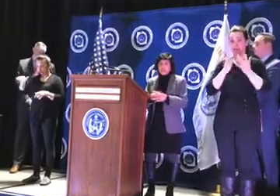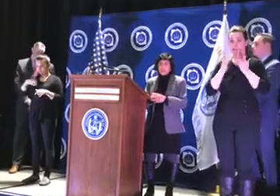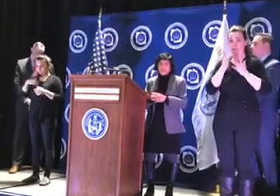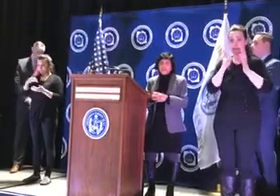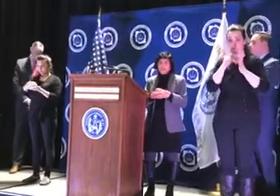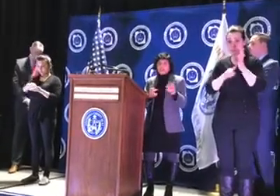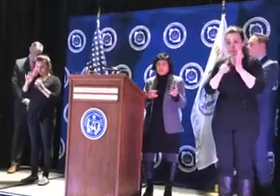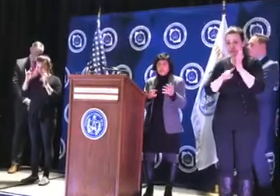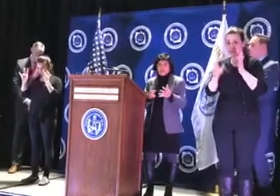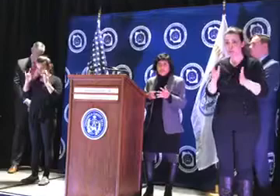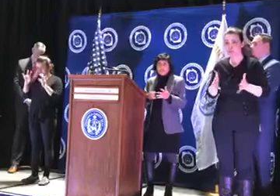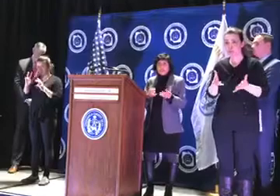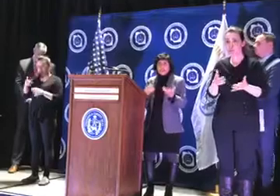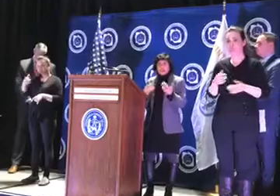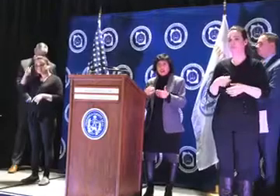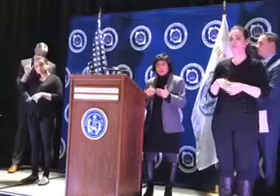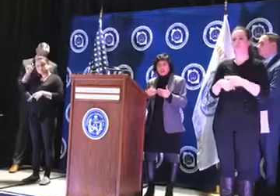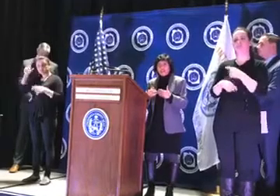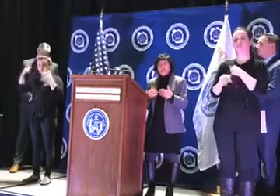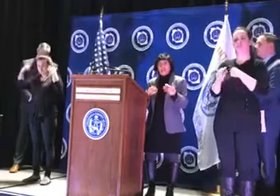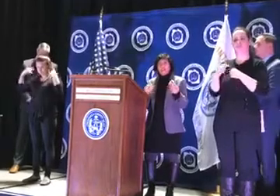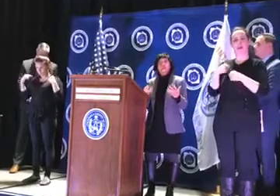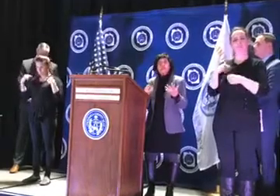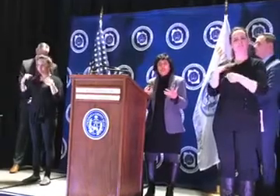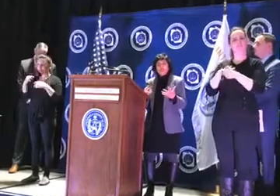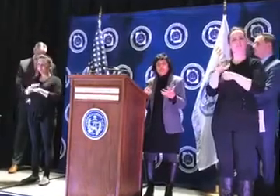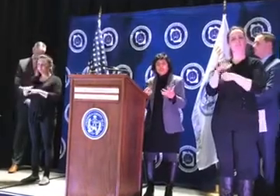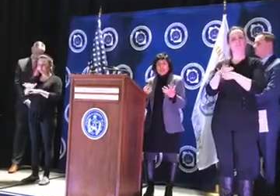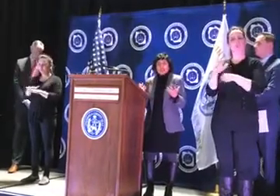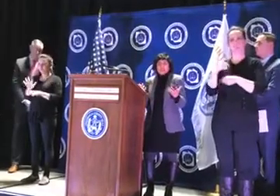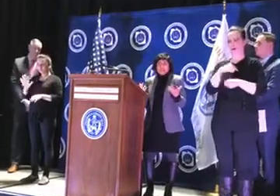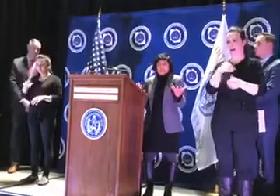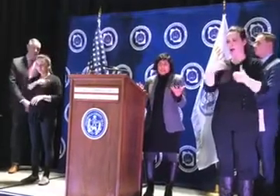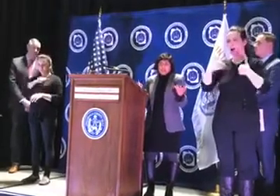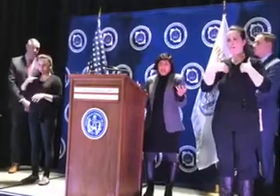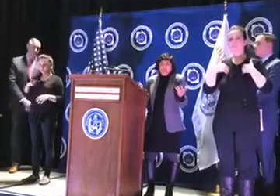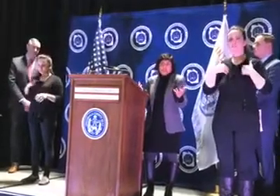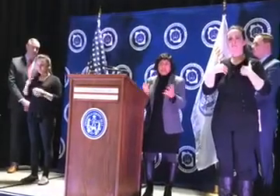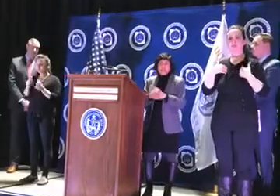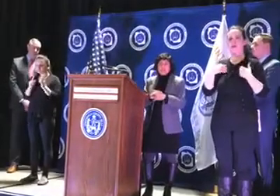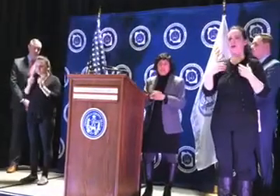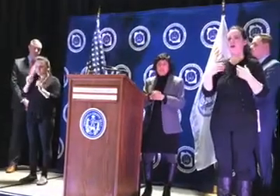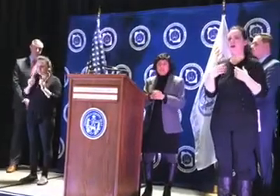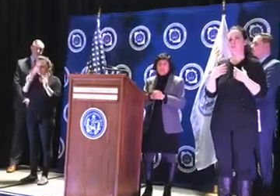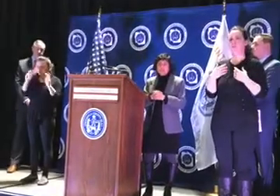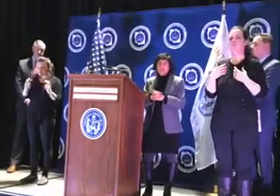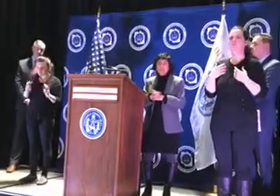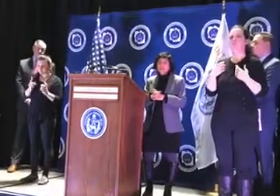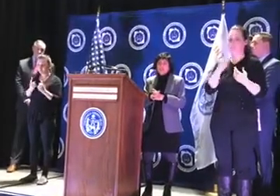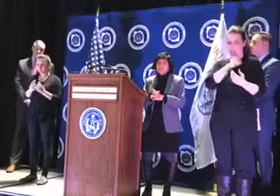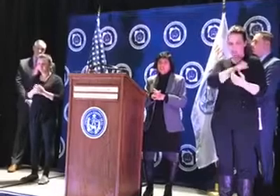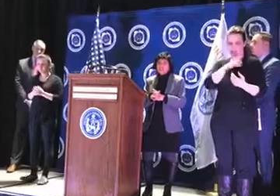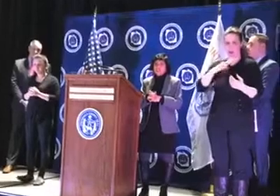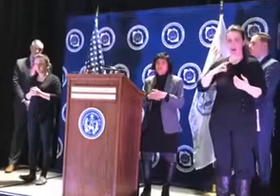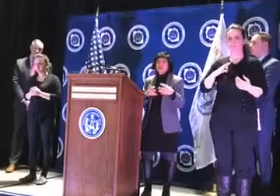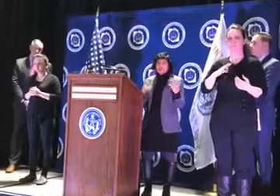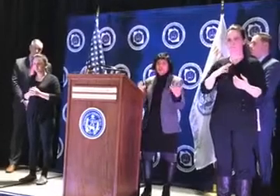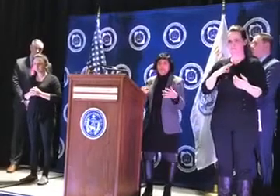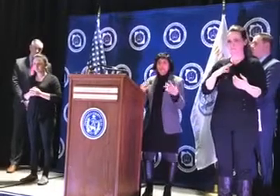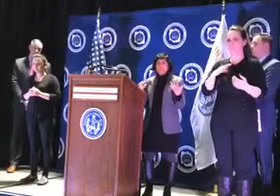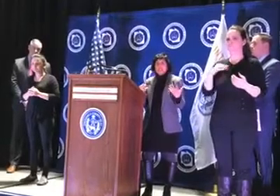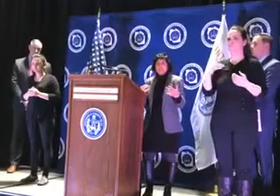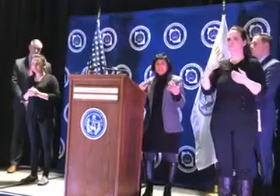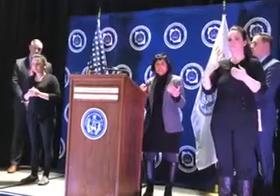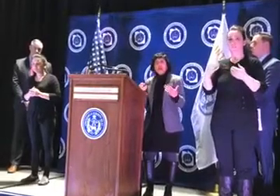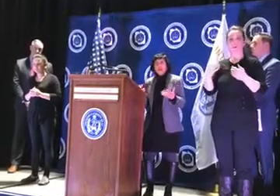the health professional who are willing, either our staff or even volunteers. I have many of my physicians who want to volunteer here also, right?